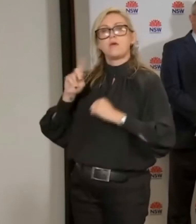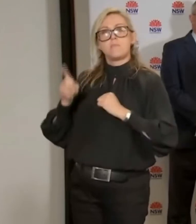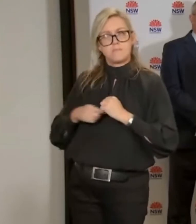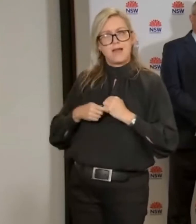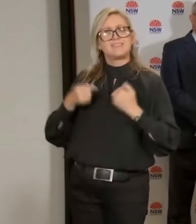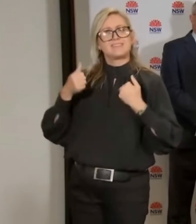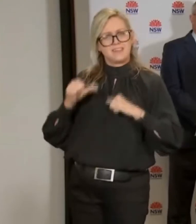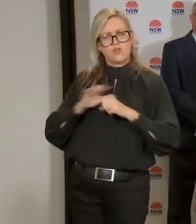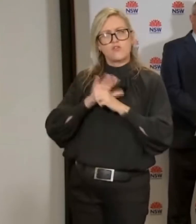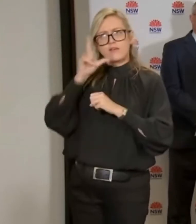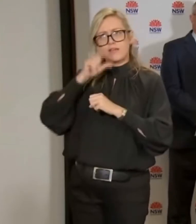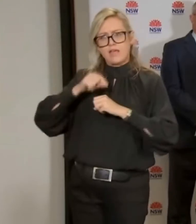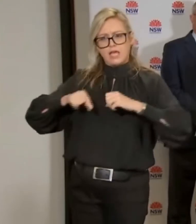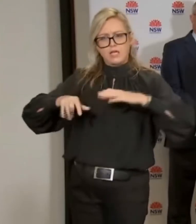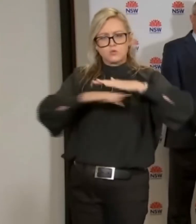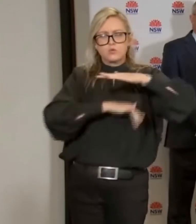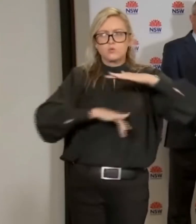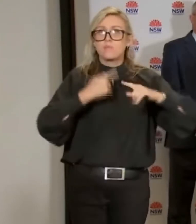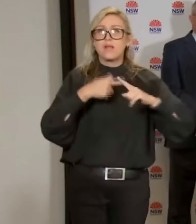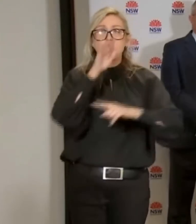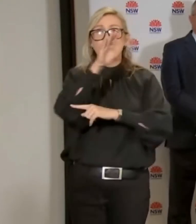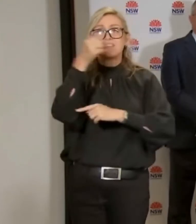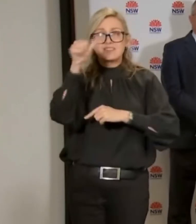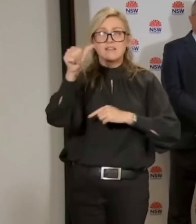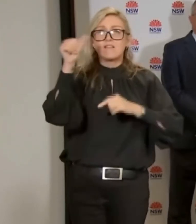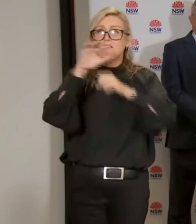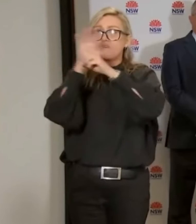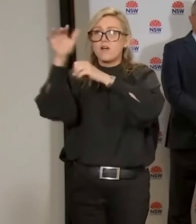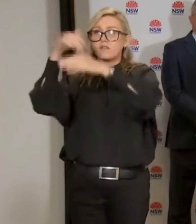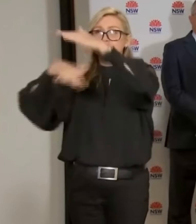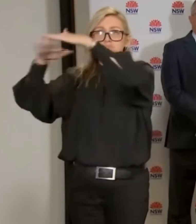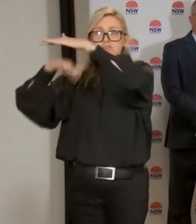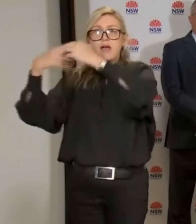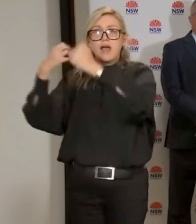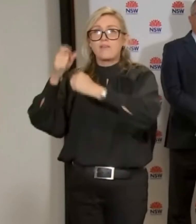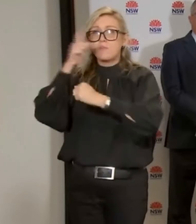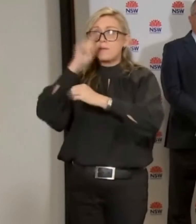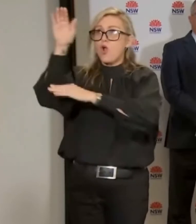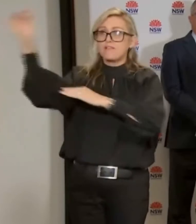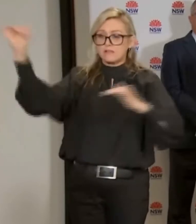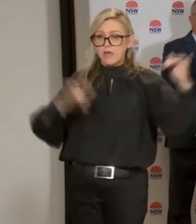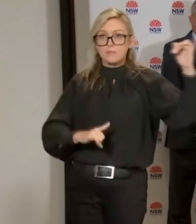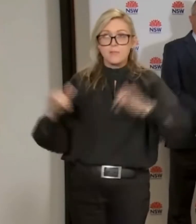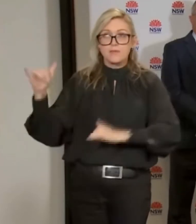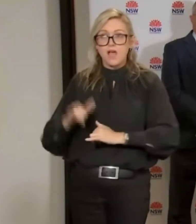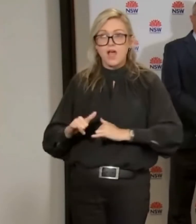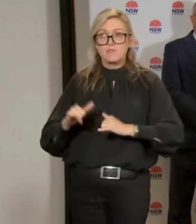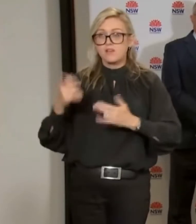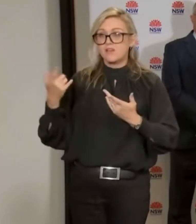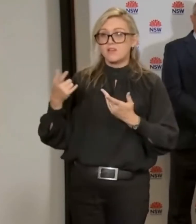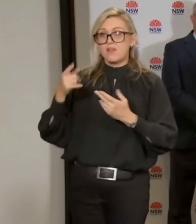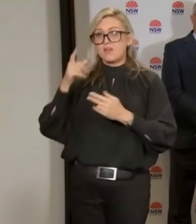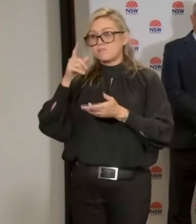virus circulating in the world. And we are receiving overseas travellers, we're receiving freight and